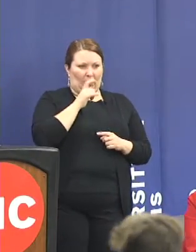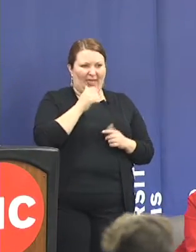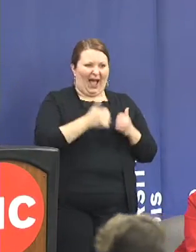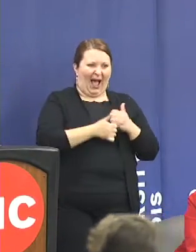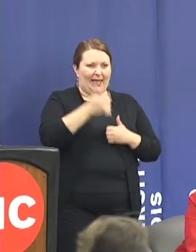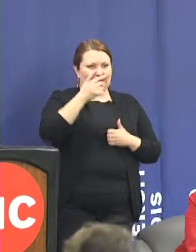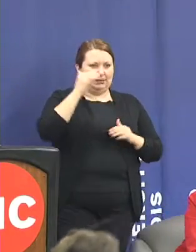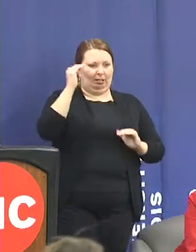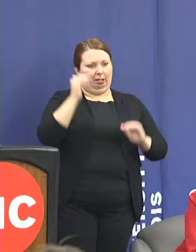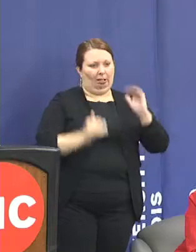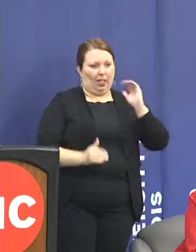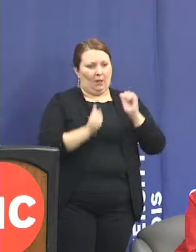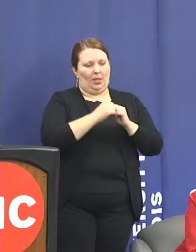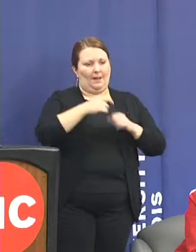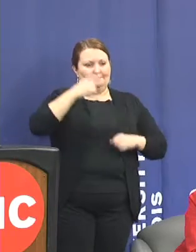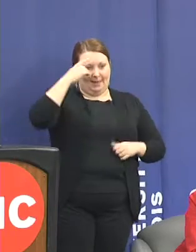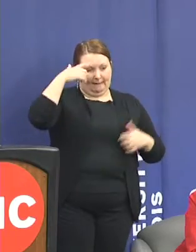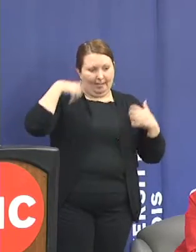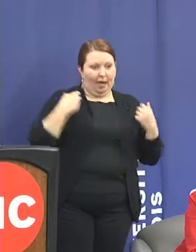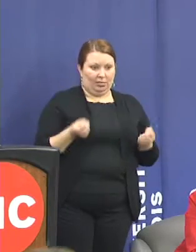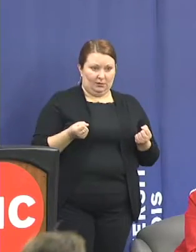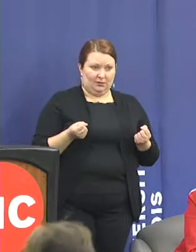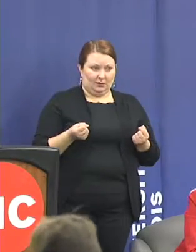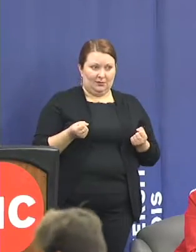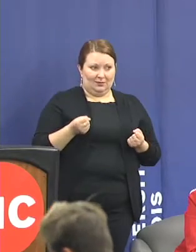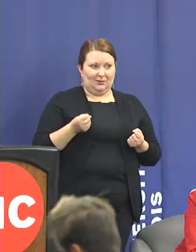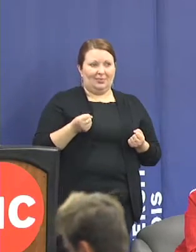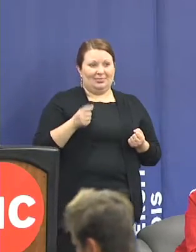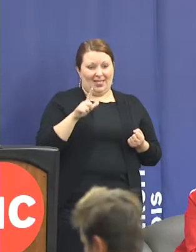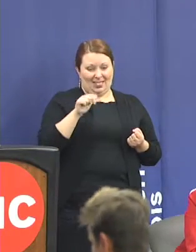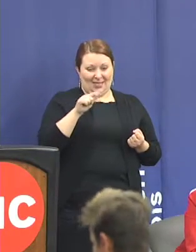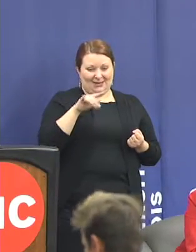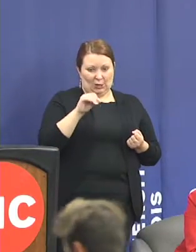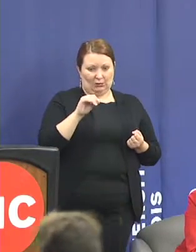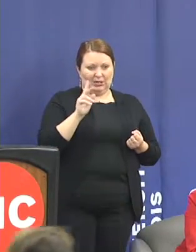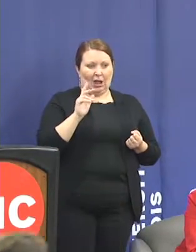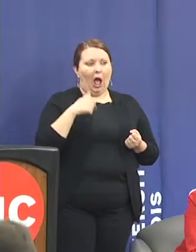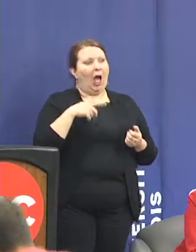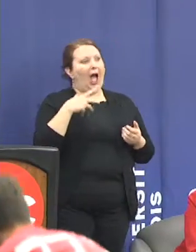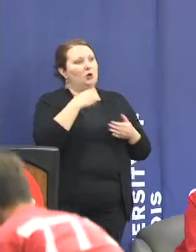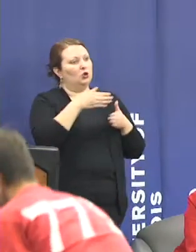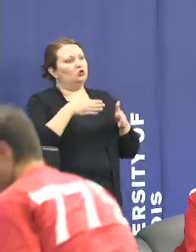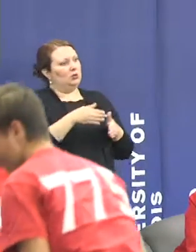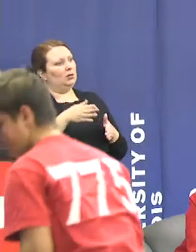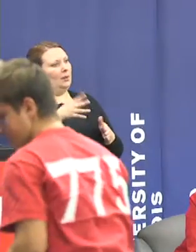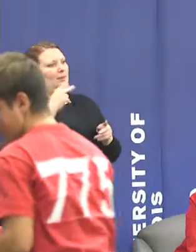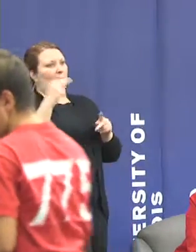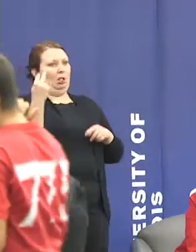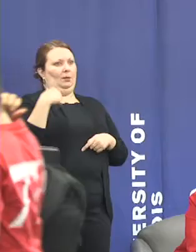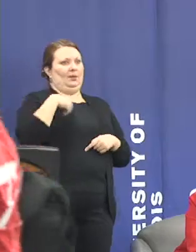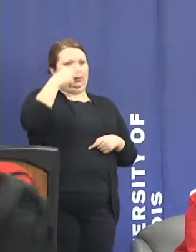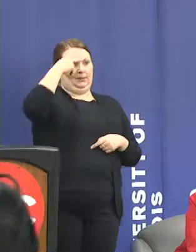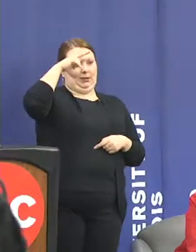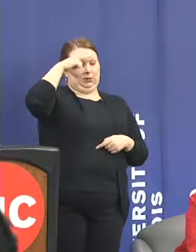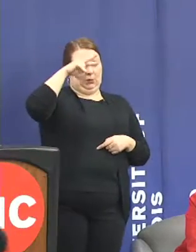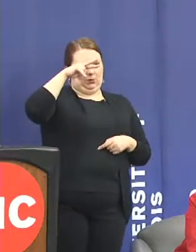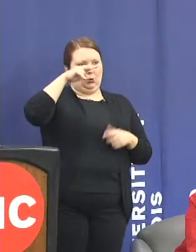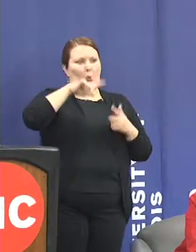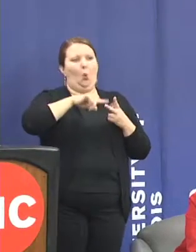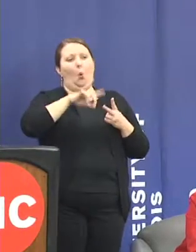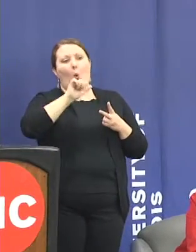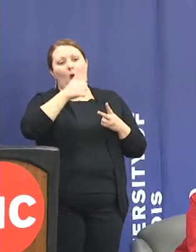highest disparities in mental health and all of that? It was the Latinos who said, on the street, I think I'm seen as Mexican and